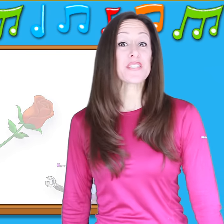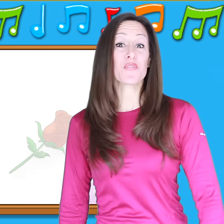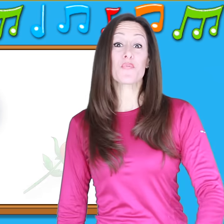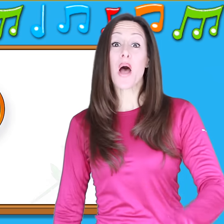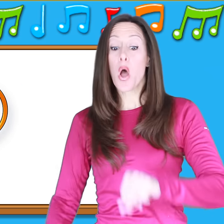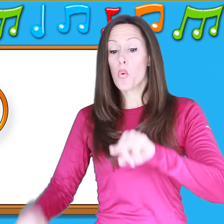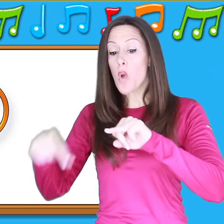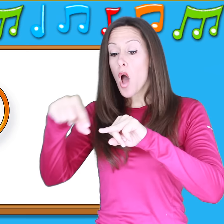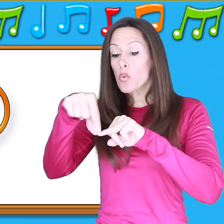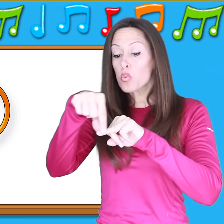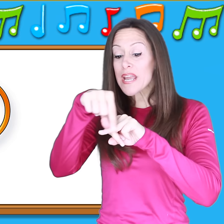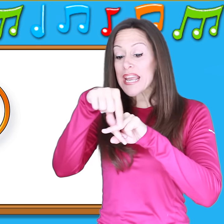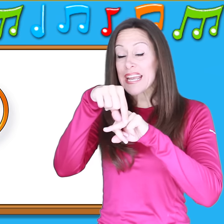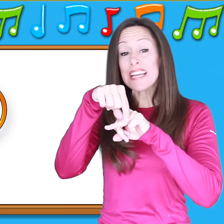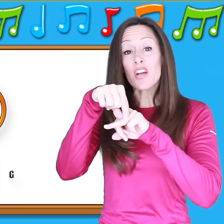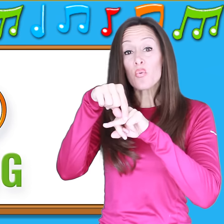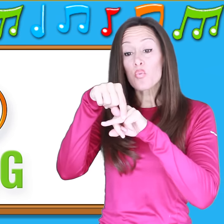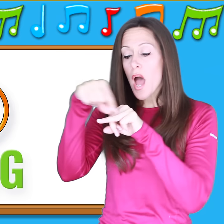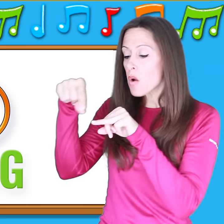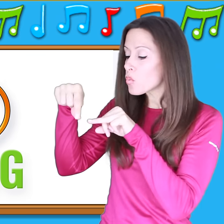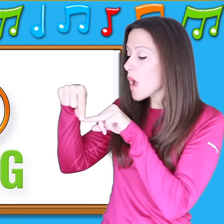for ring,